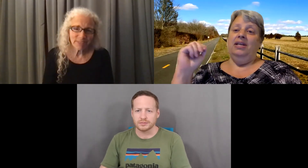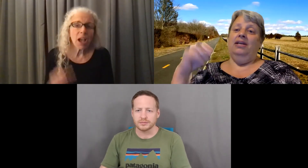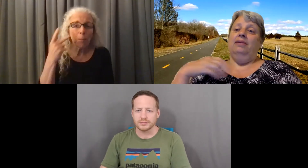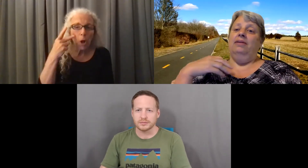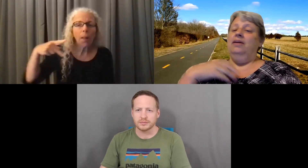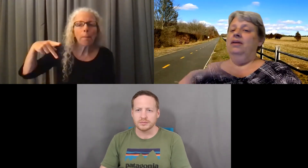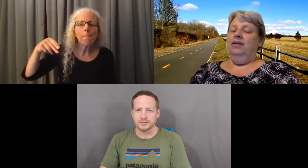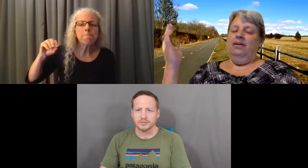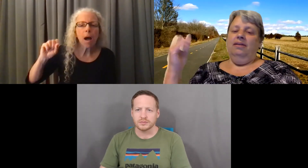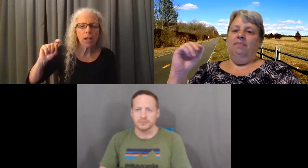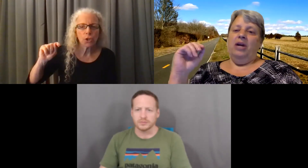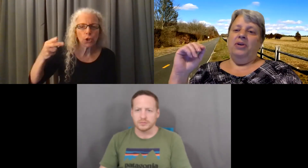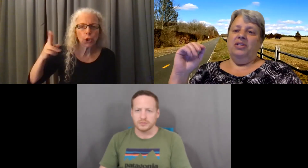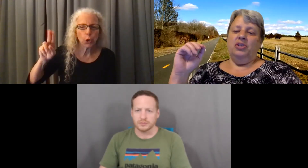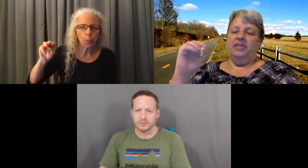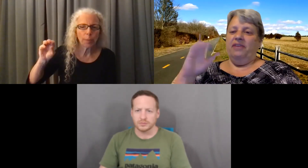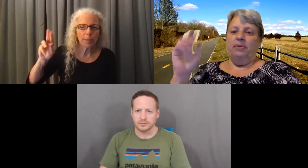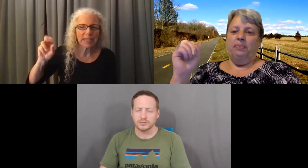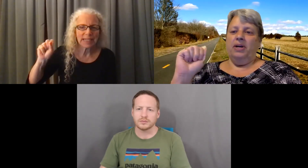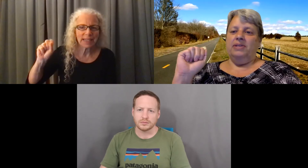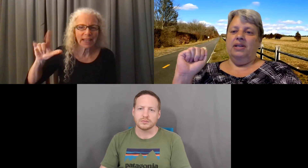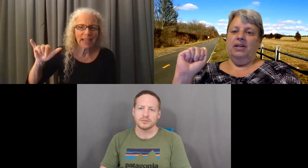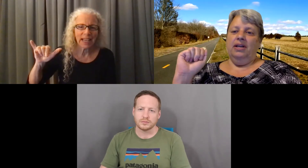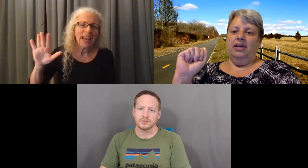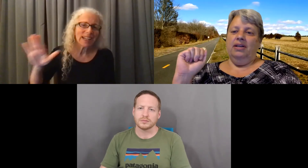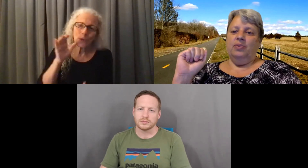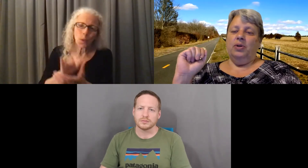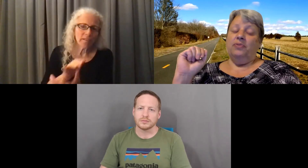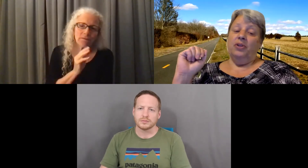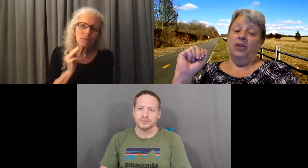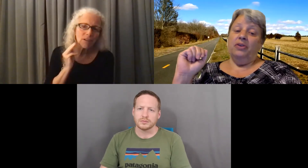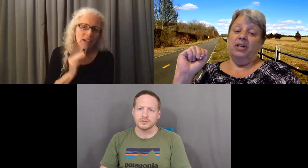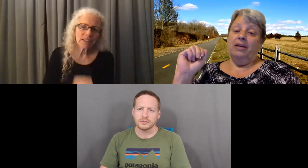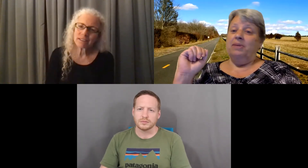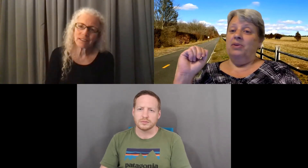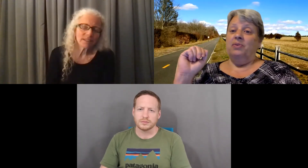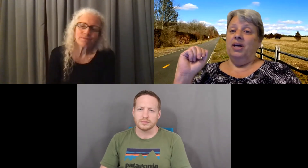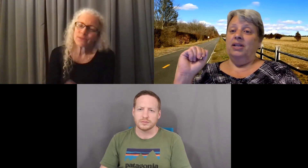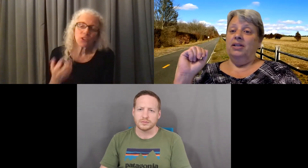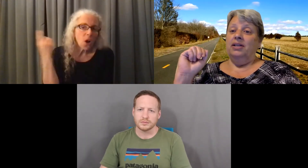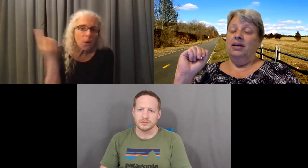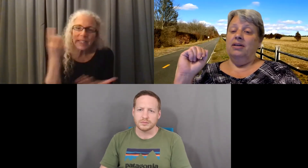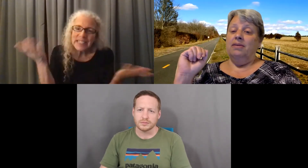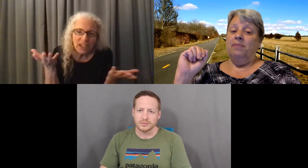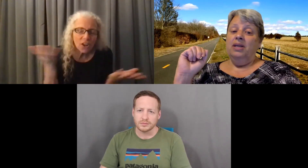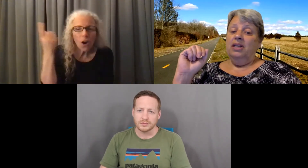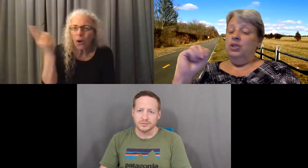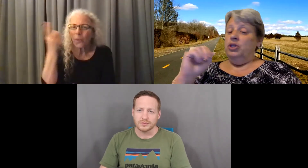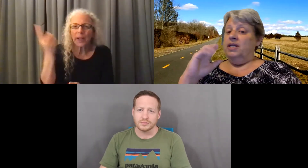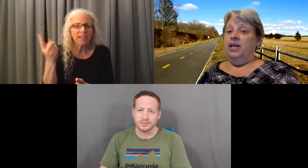and Margaret is just ever present and has worked for a long time here in Rhode Island. She's connected